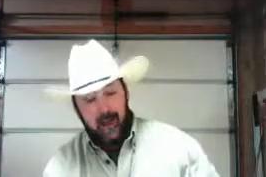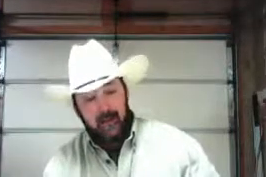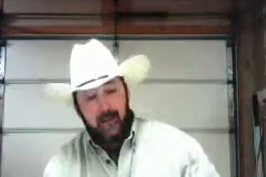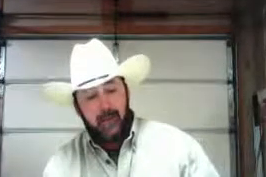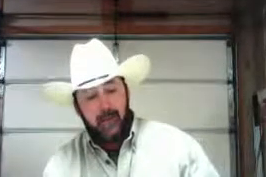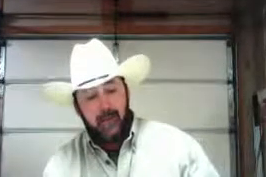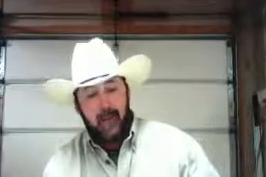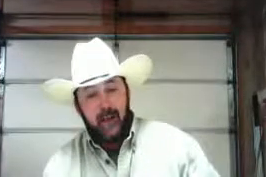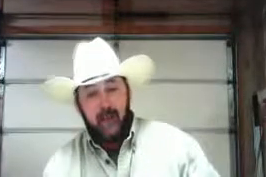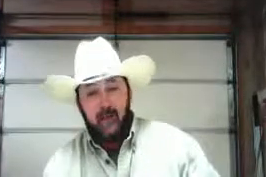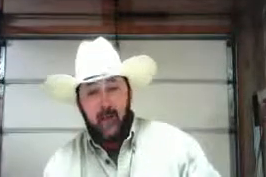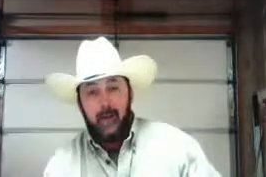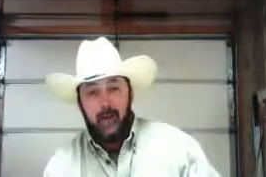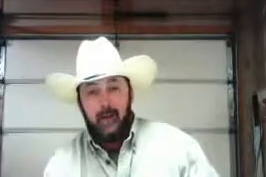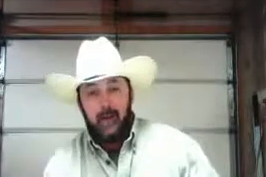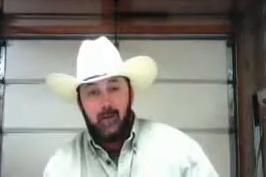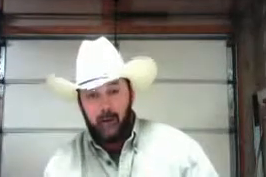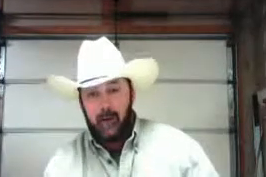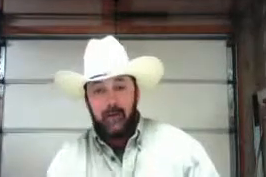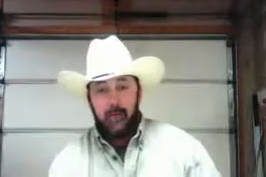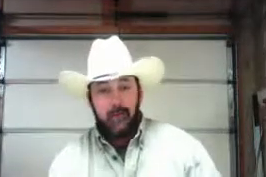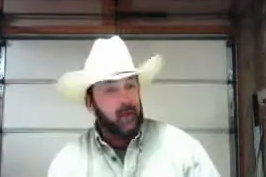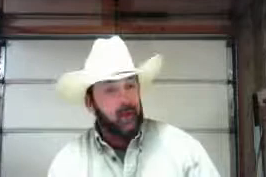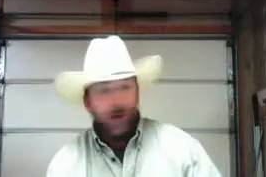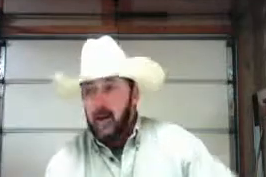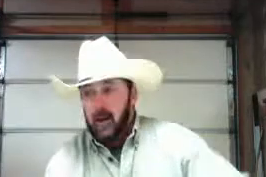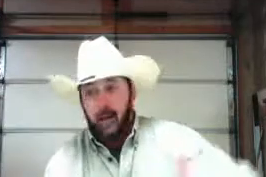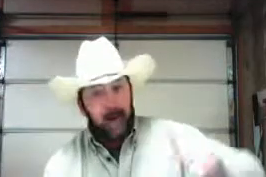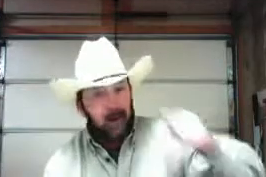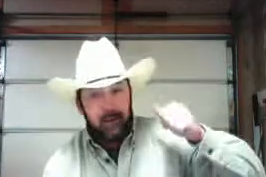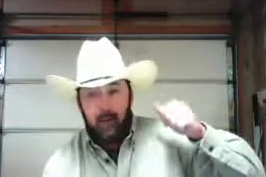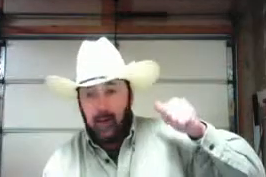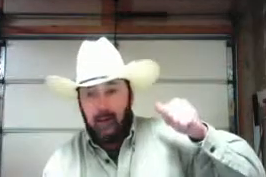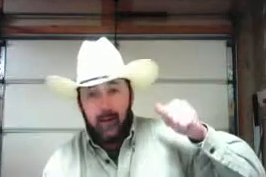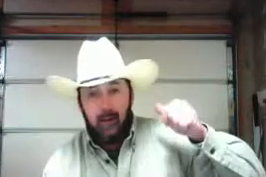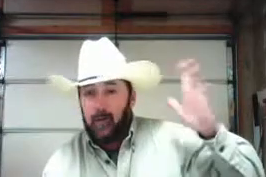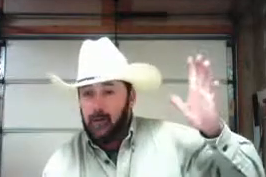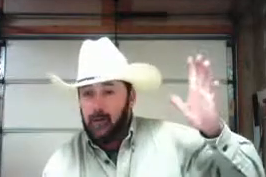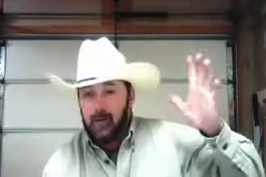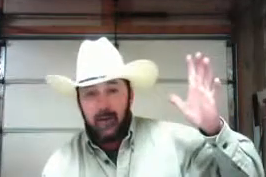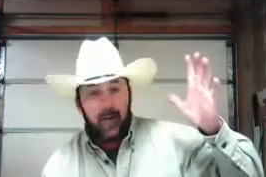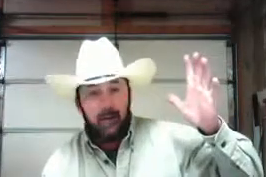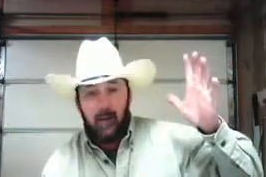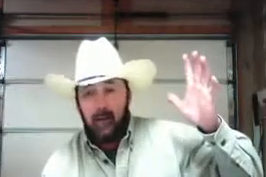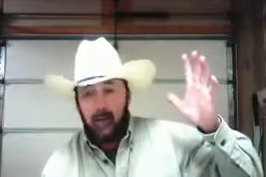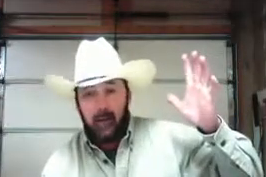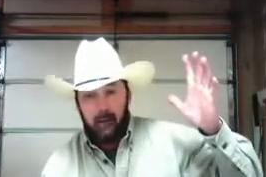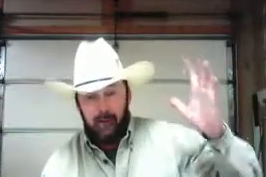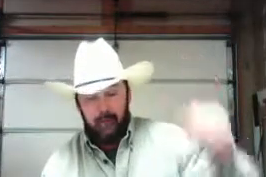put freaking truth out there. If you want to look it up for yourself, go back and listen to the interview. You can just download it or whatever. But